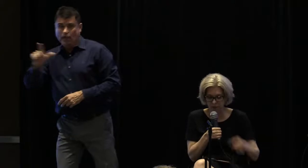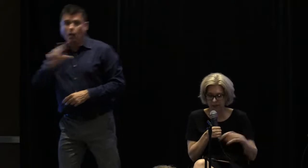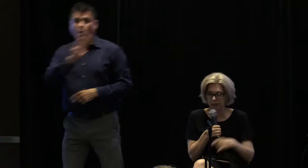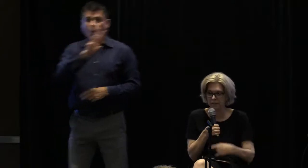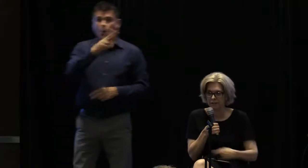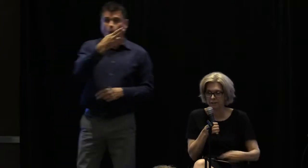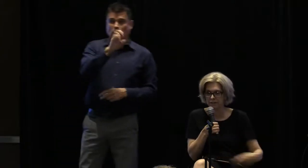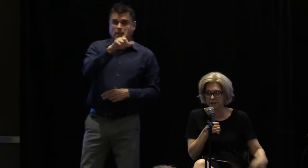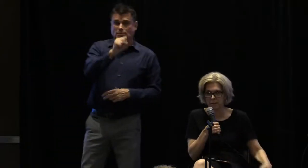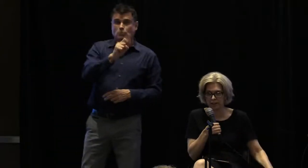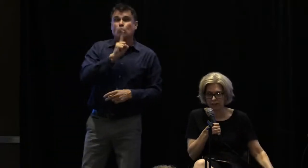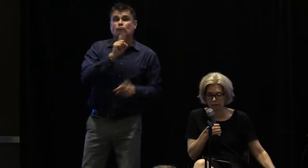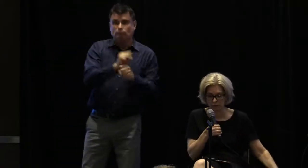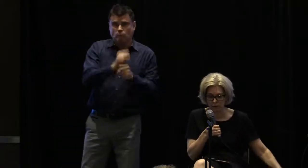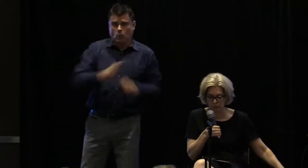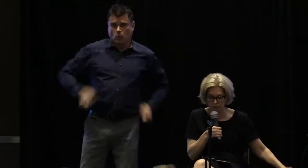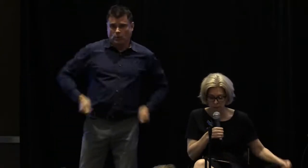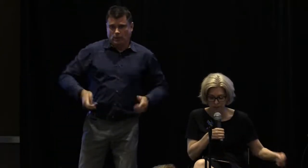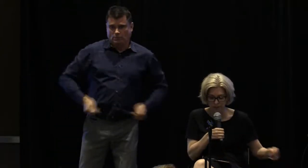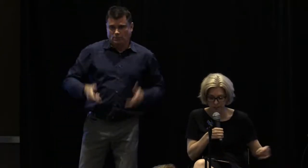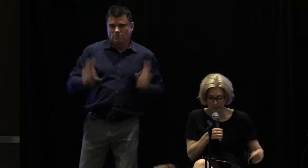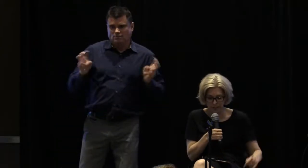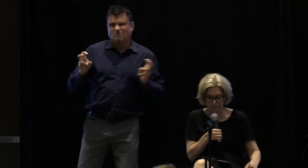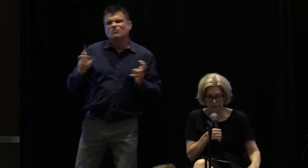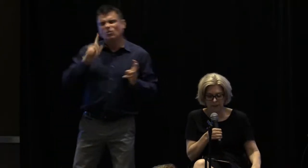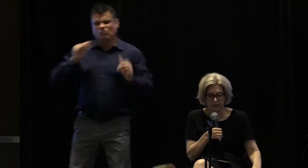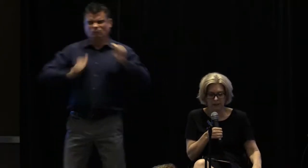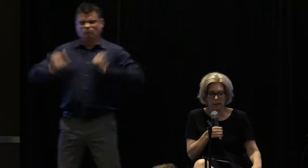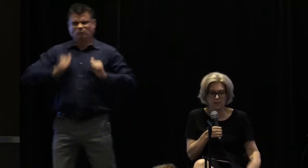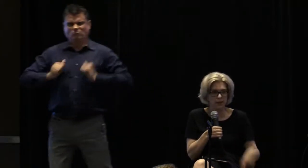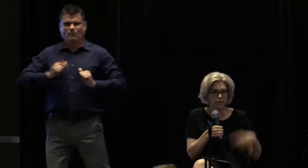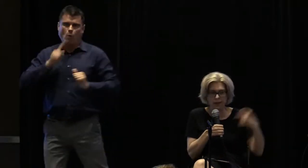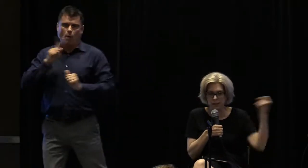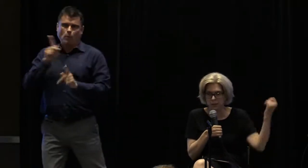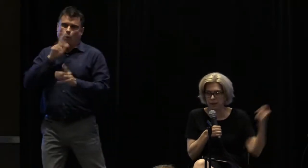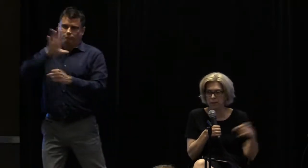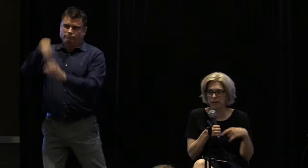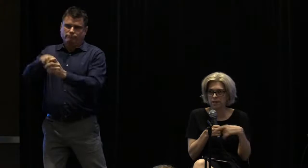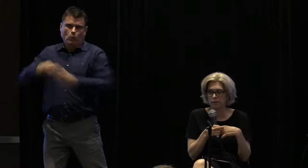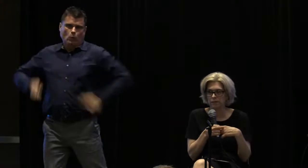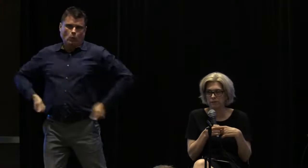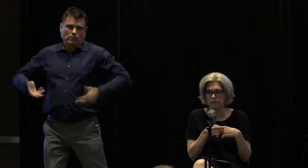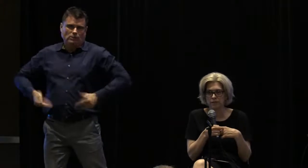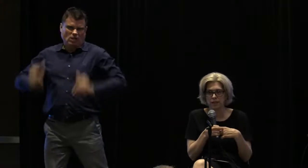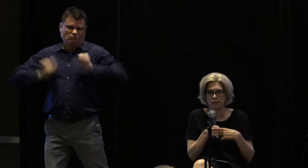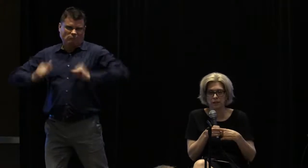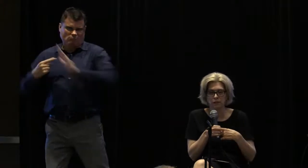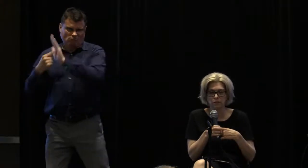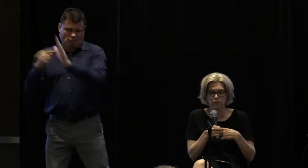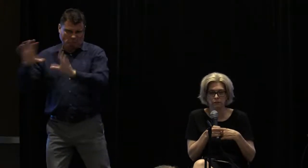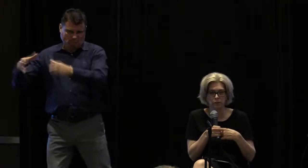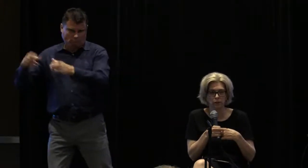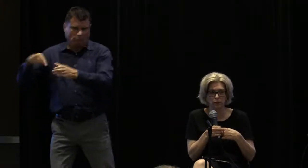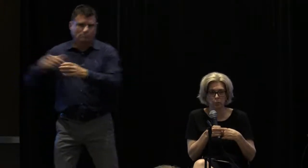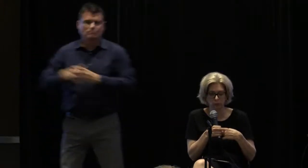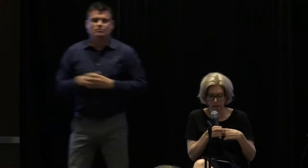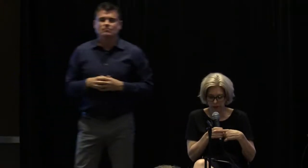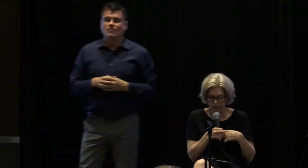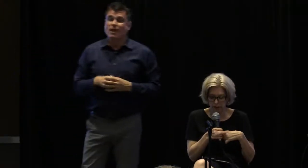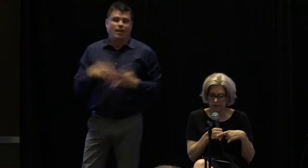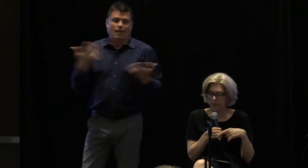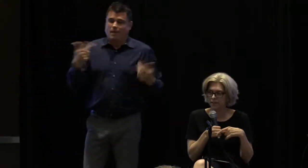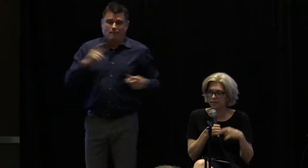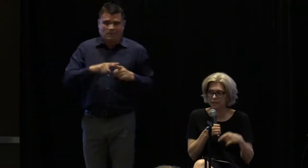minister and served as an MLA for almost 14 years. I was on advisory committees around diversity and inclusion for